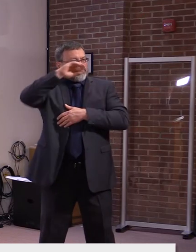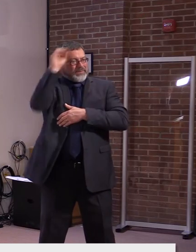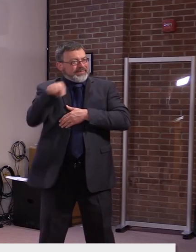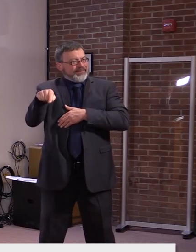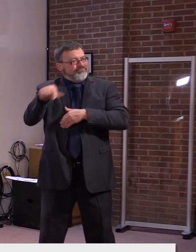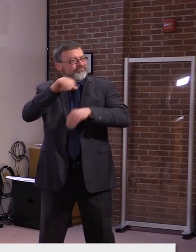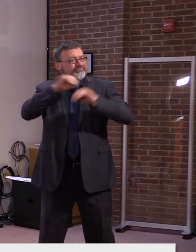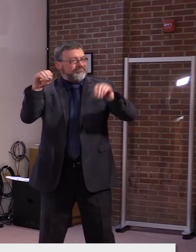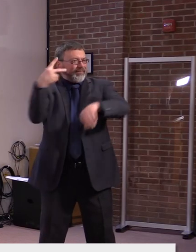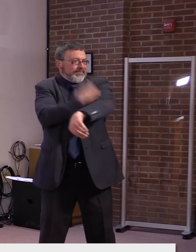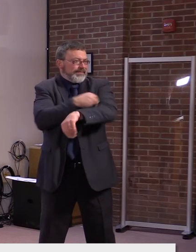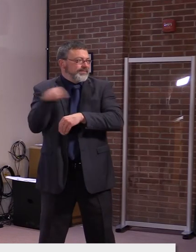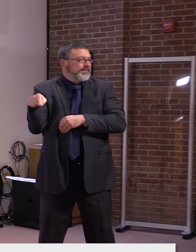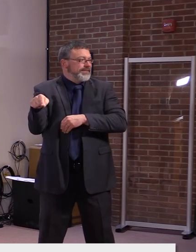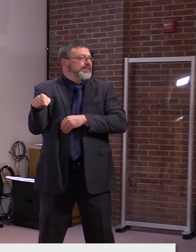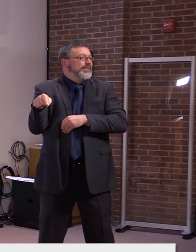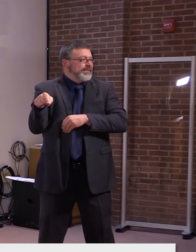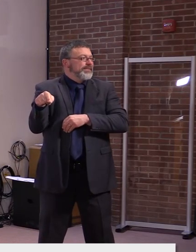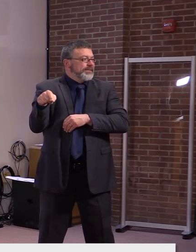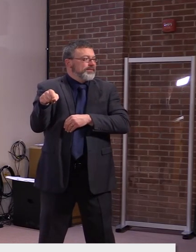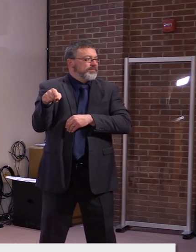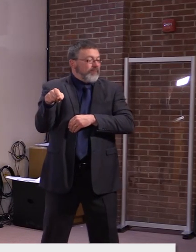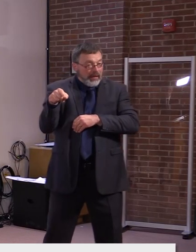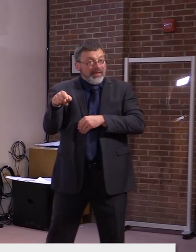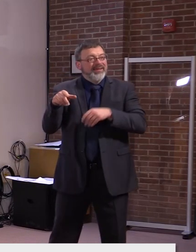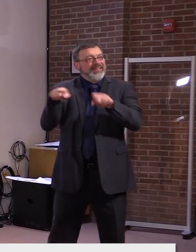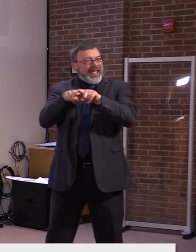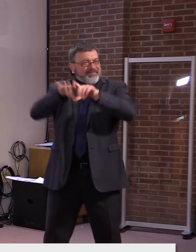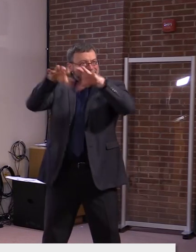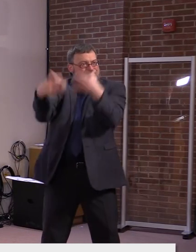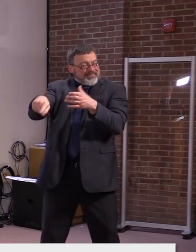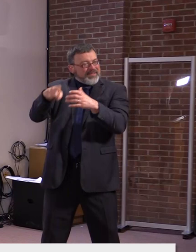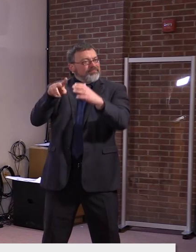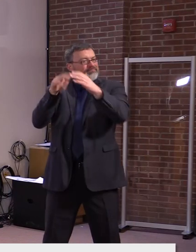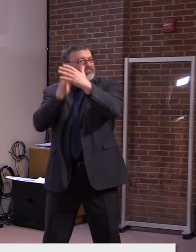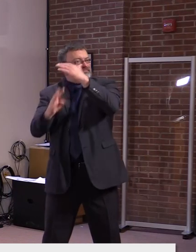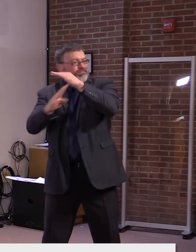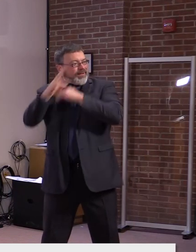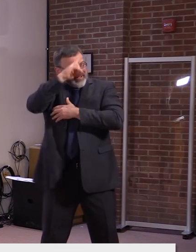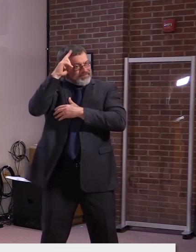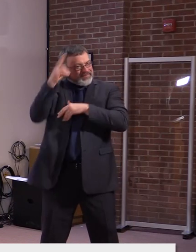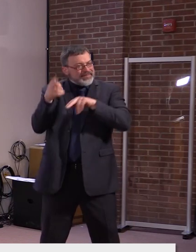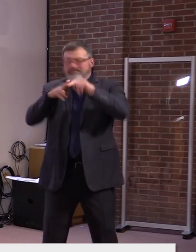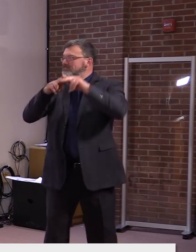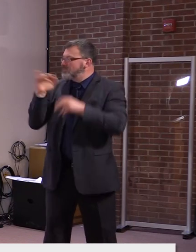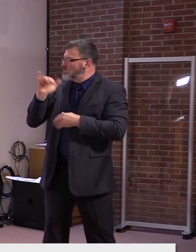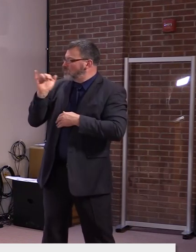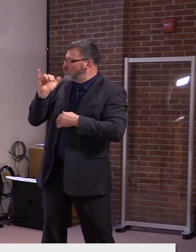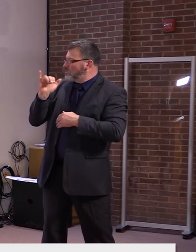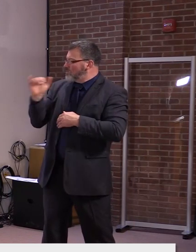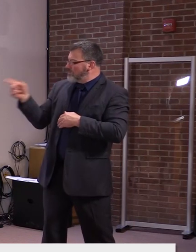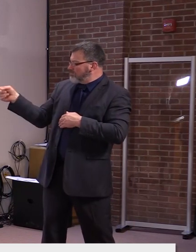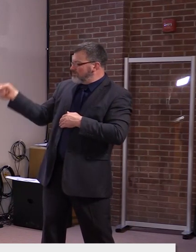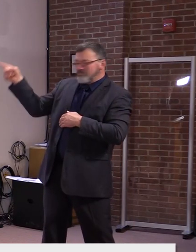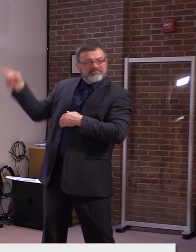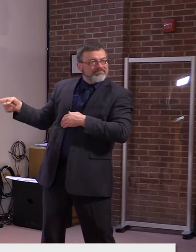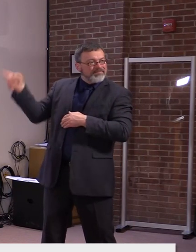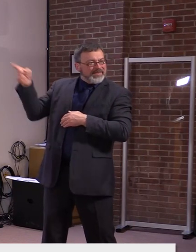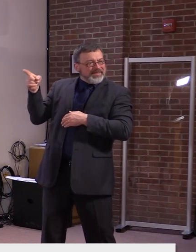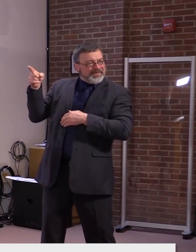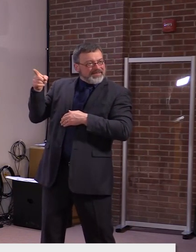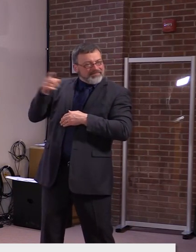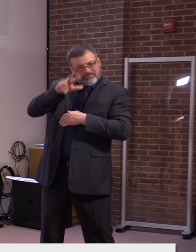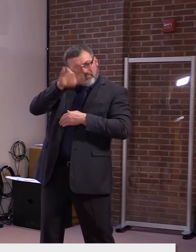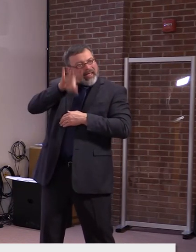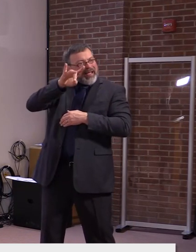there, 3.8 times difference. So that not fully vaccinated rate is 3.8 times greater than the